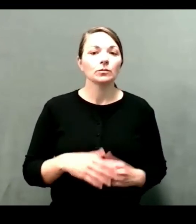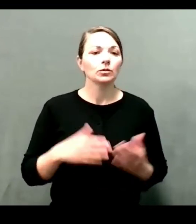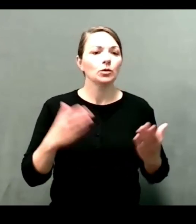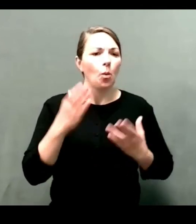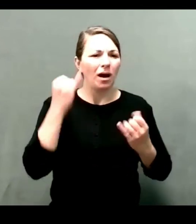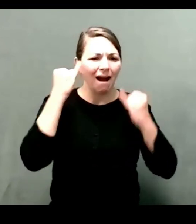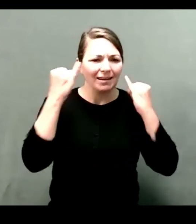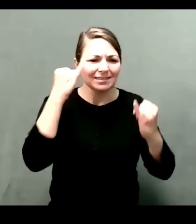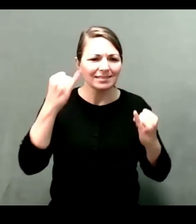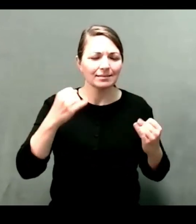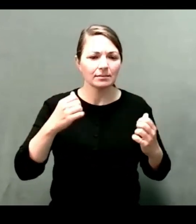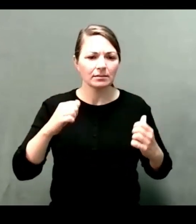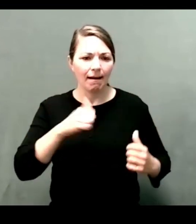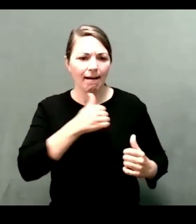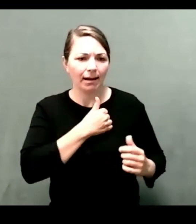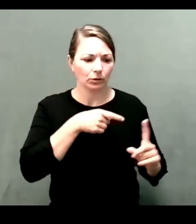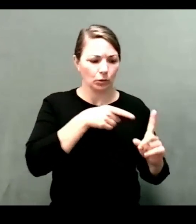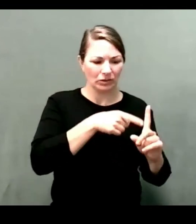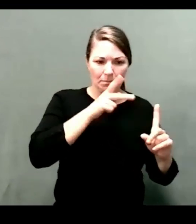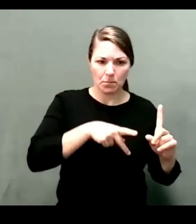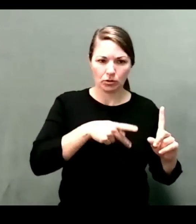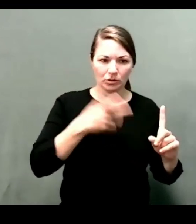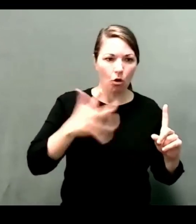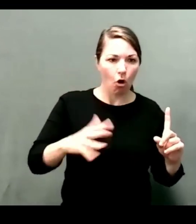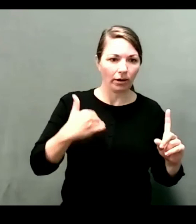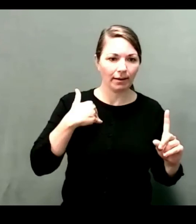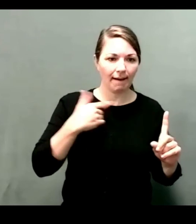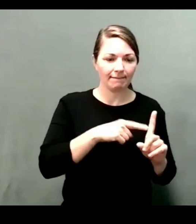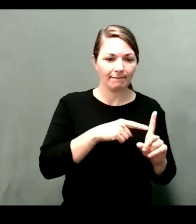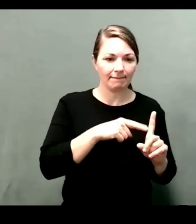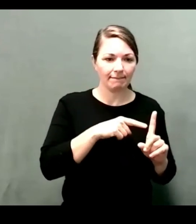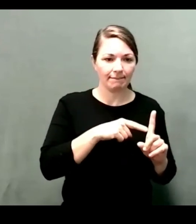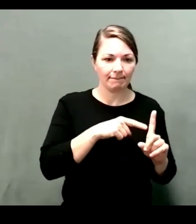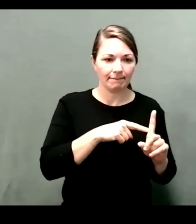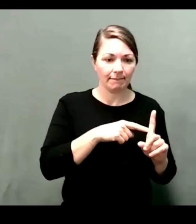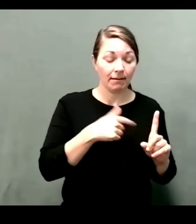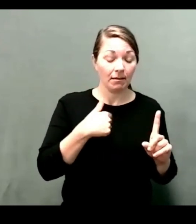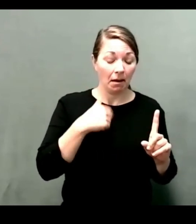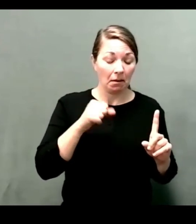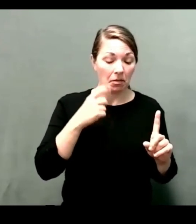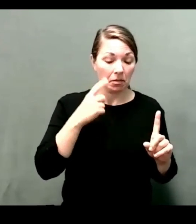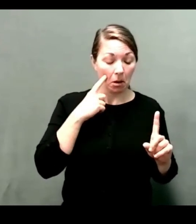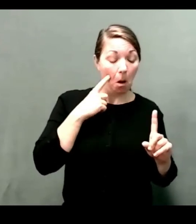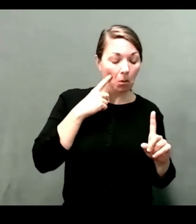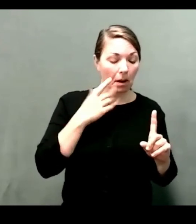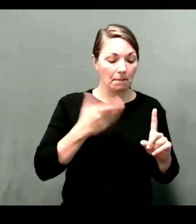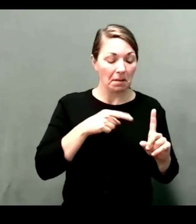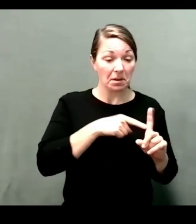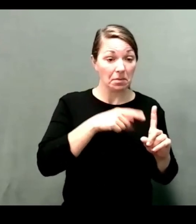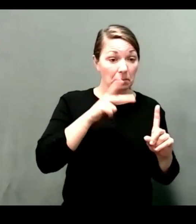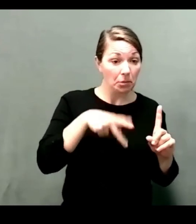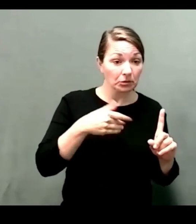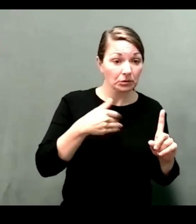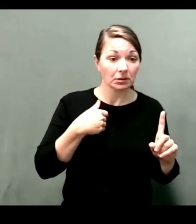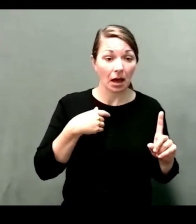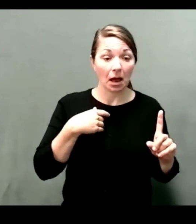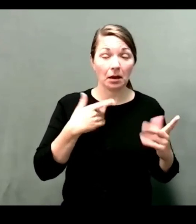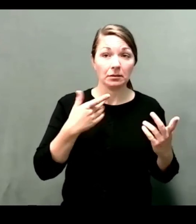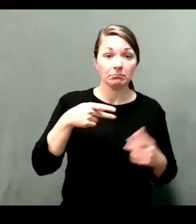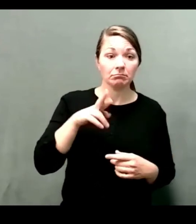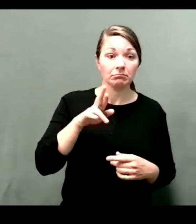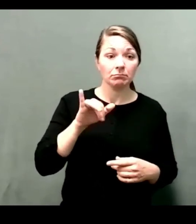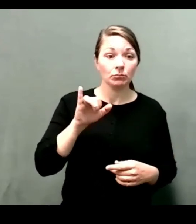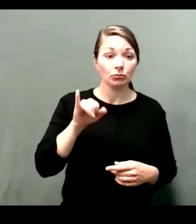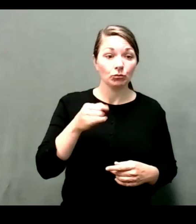could understand that this person maybe has prejudice or bias against a person of Latinx descent